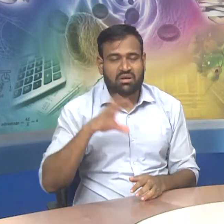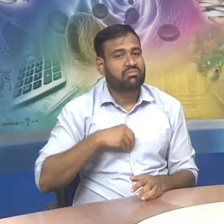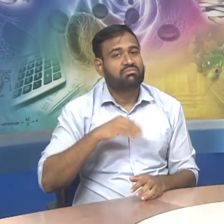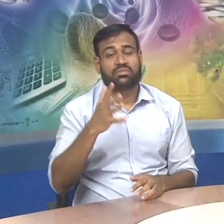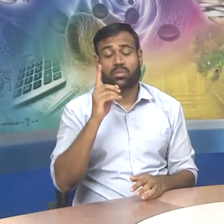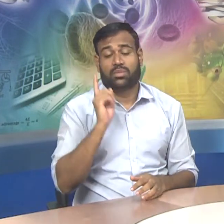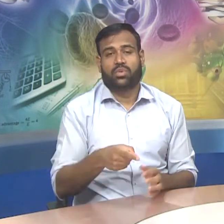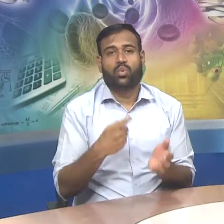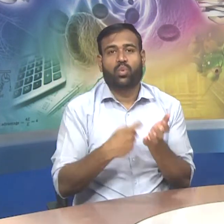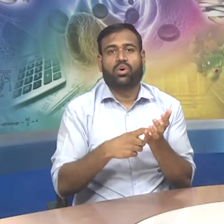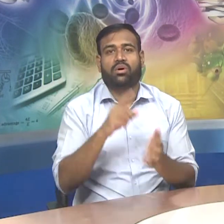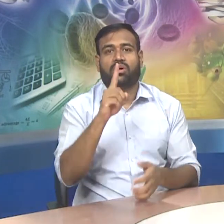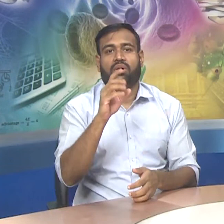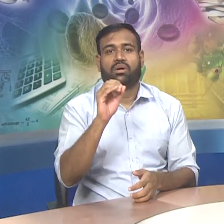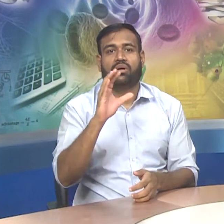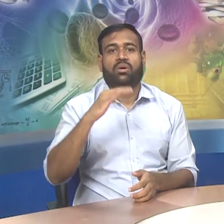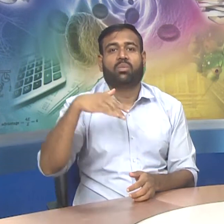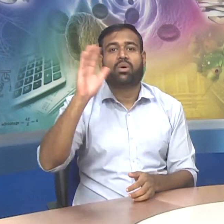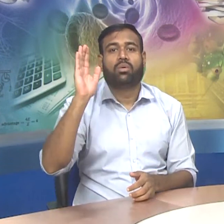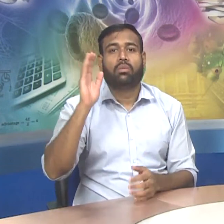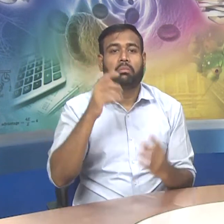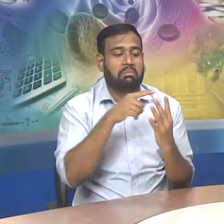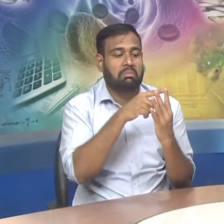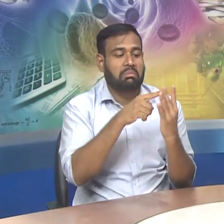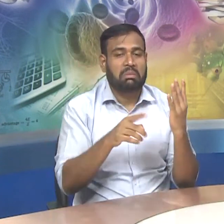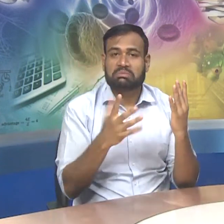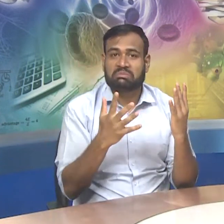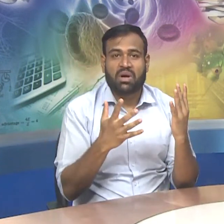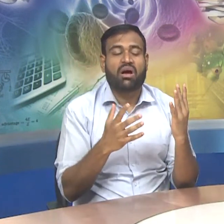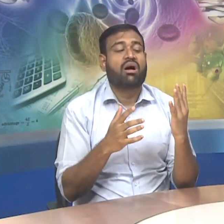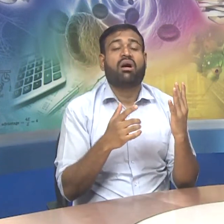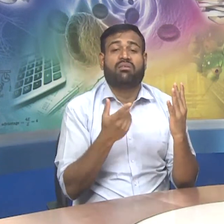50%. So that is why